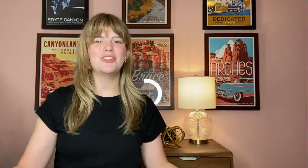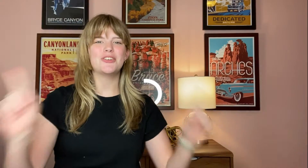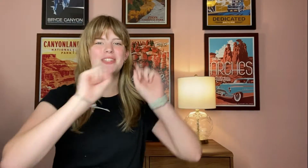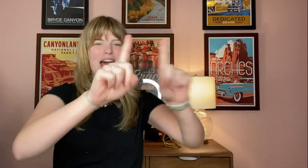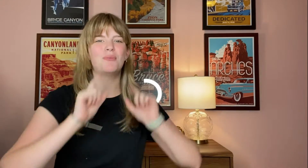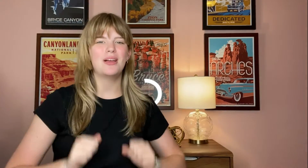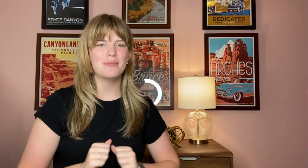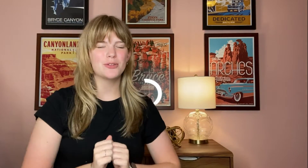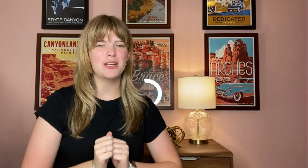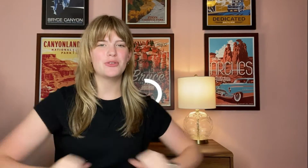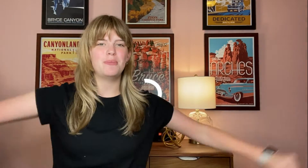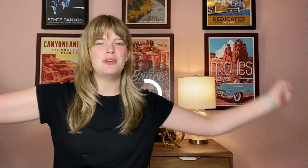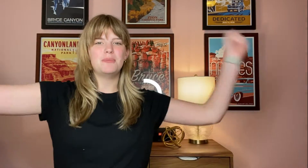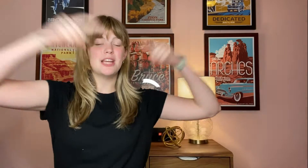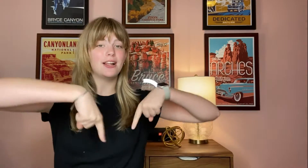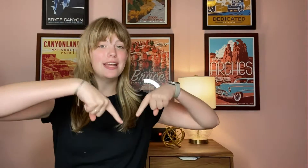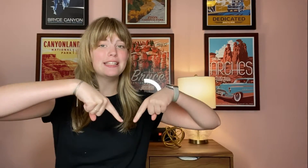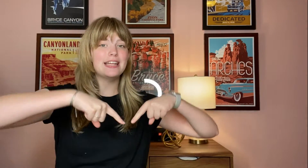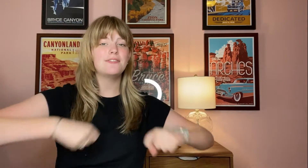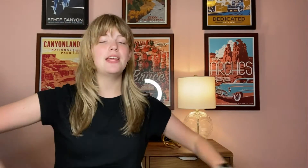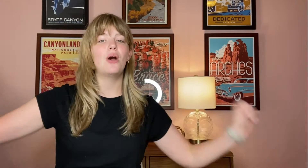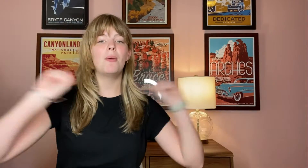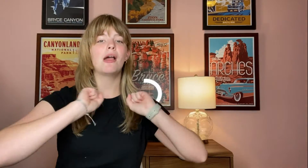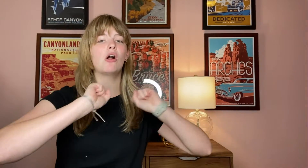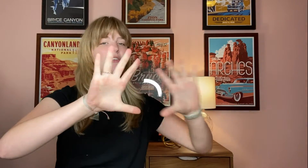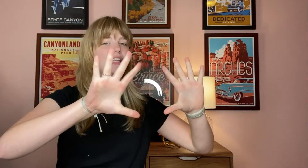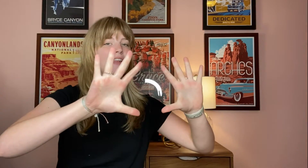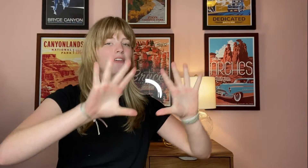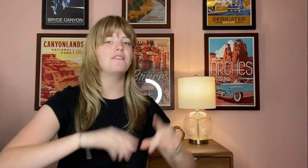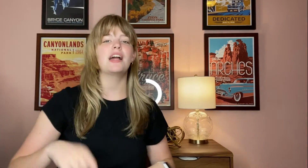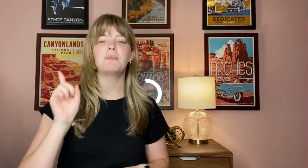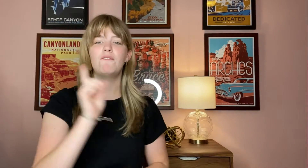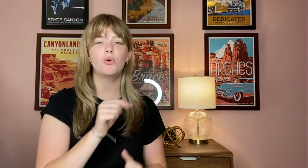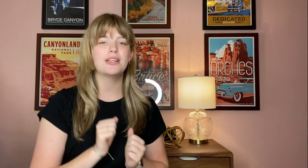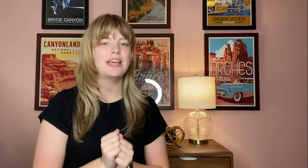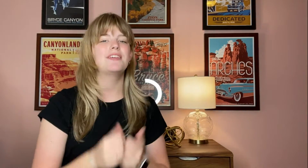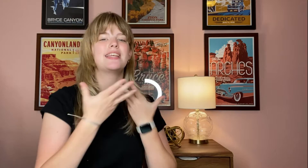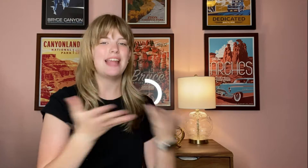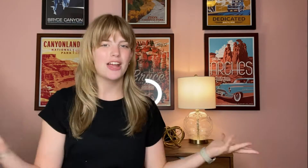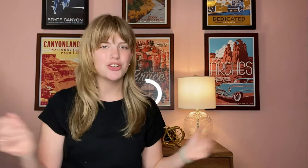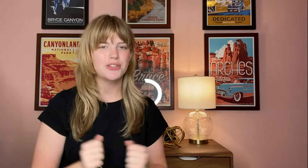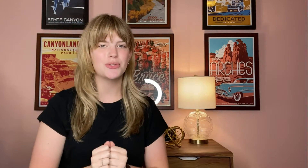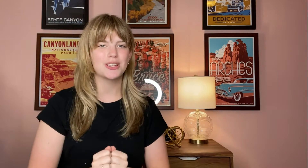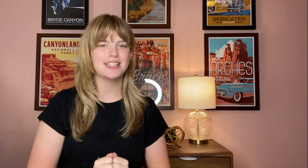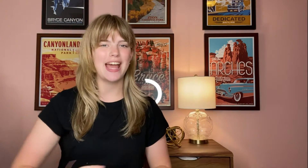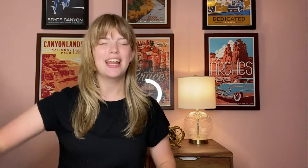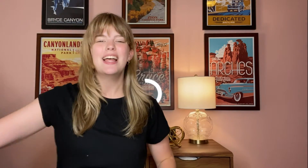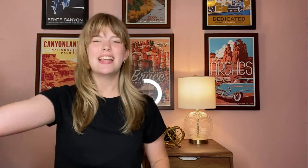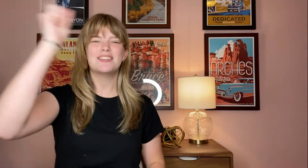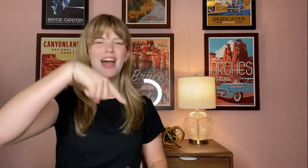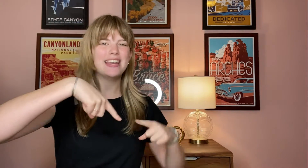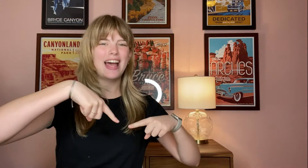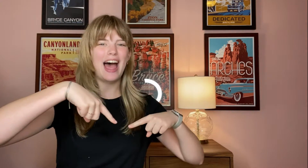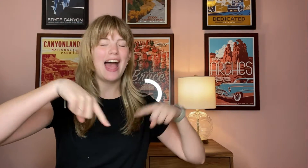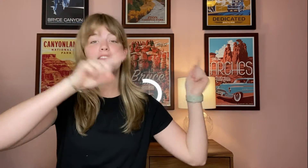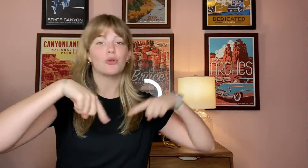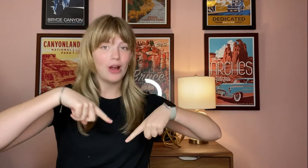Rangers, and welcome to Ranger Review YouTube channel. In today's video, I'll be going over 10 fun facts about Fort Davis National Historic Site. Let's go ahead and dive right